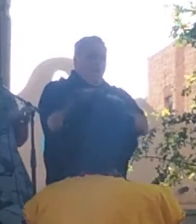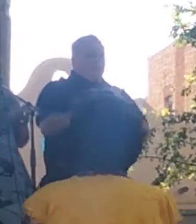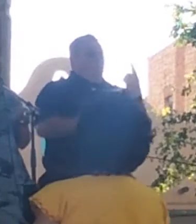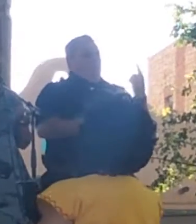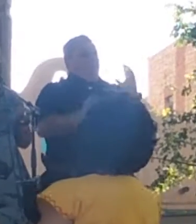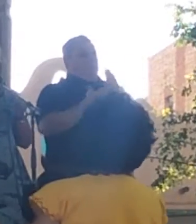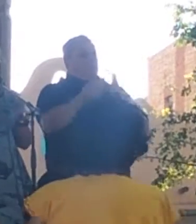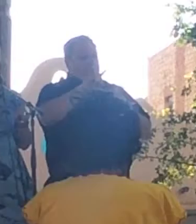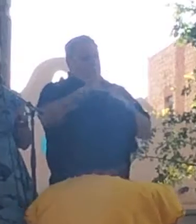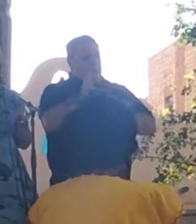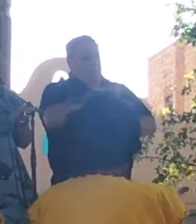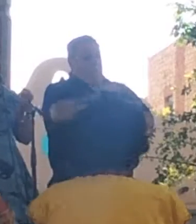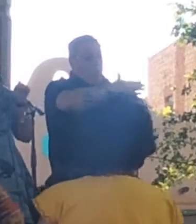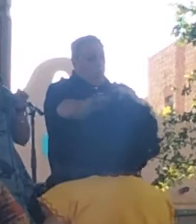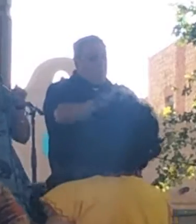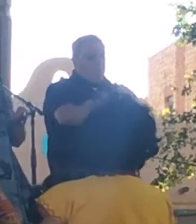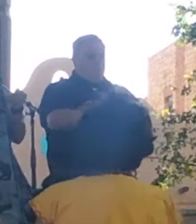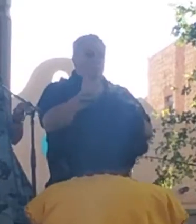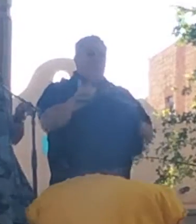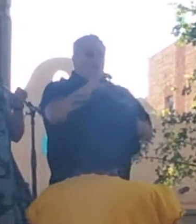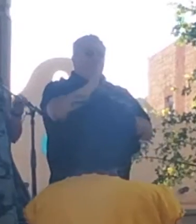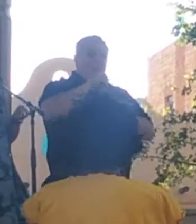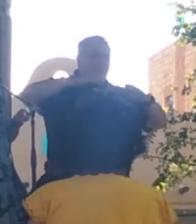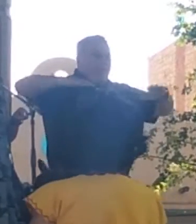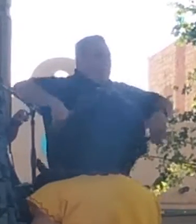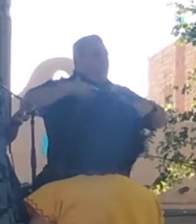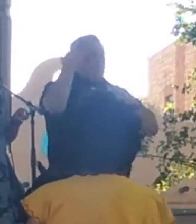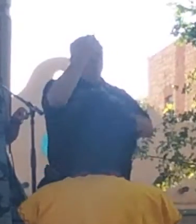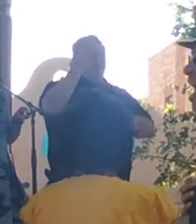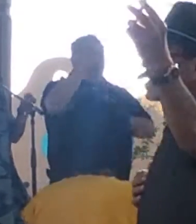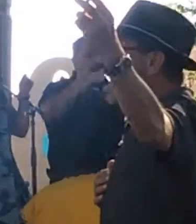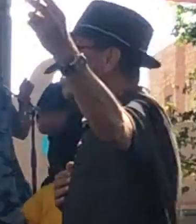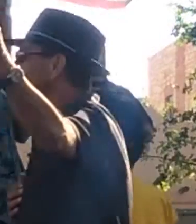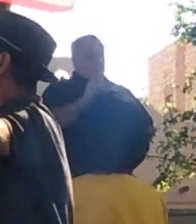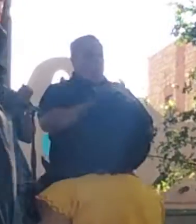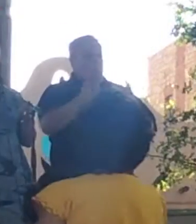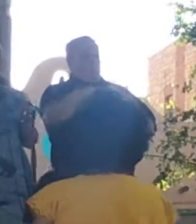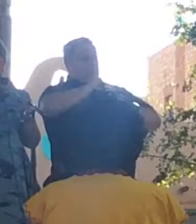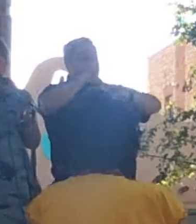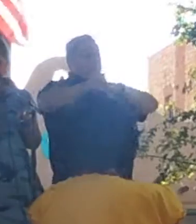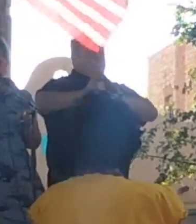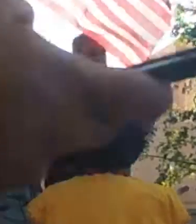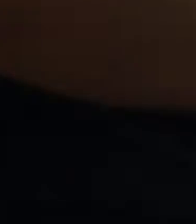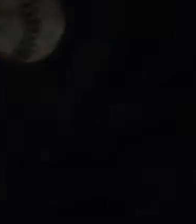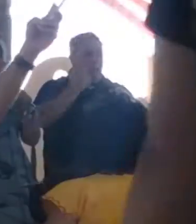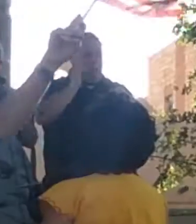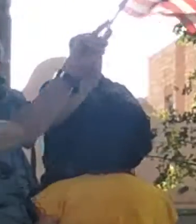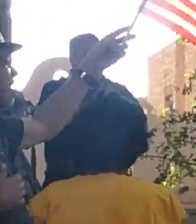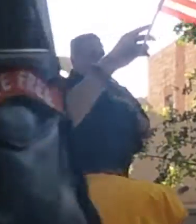of the truths about our country is that we have not yet realized what we set forth for ourselves